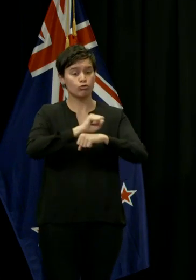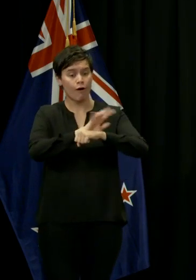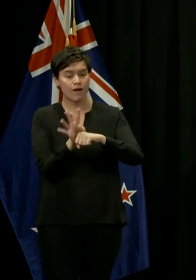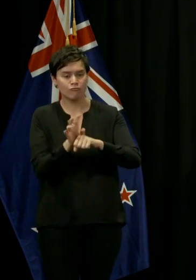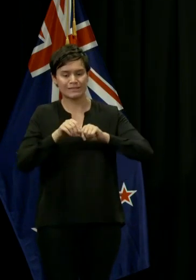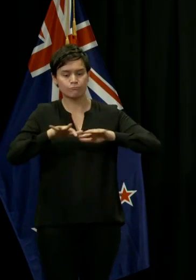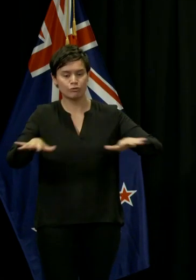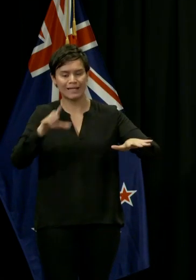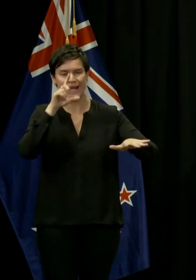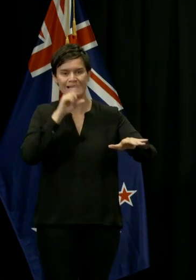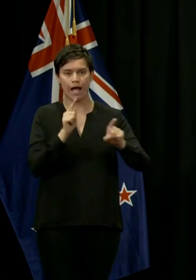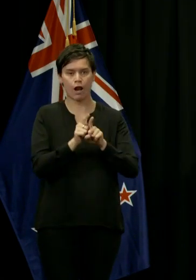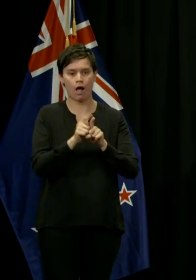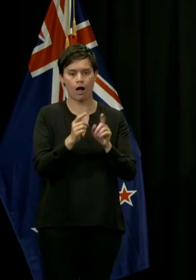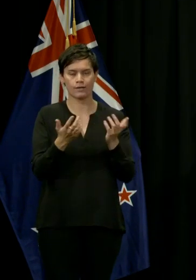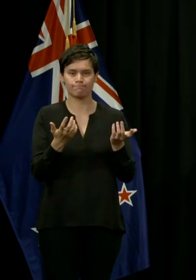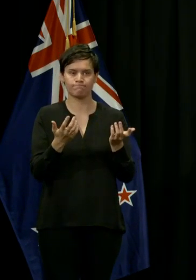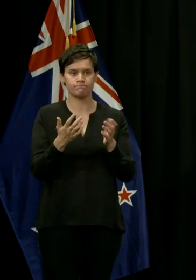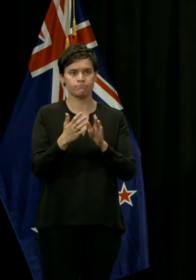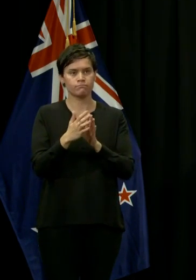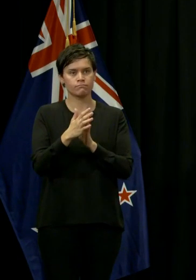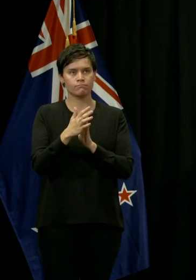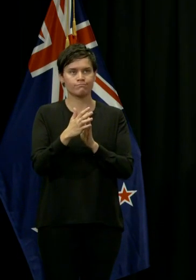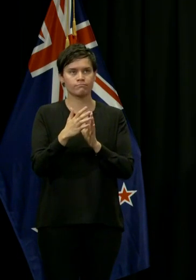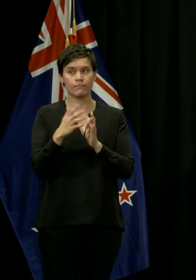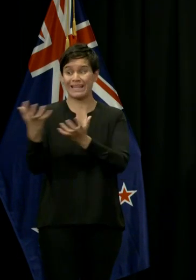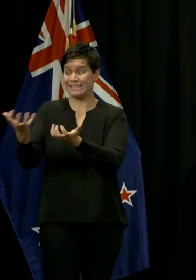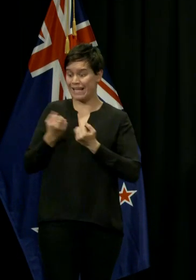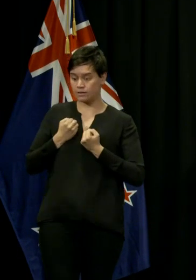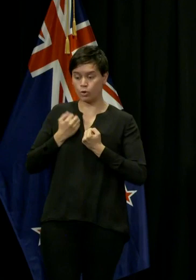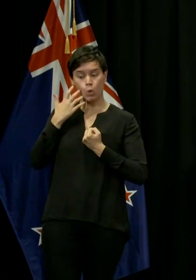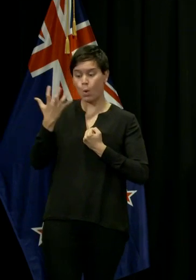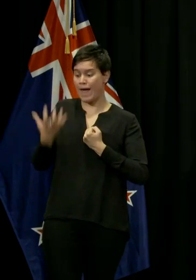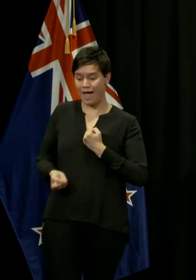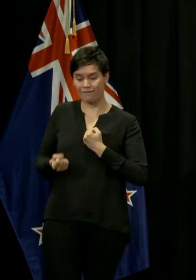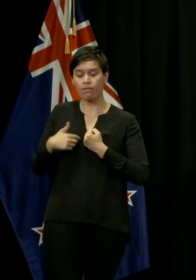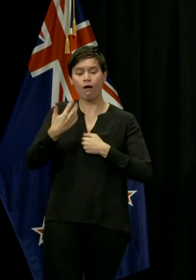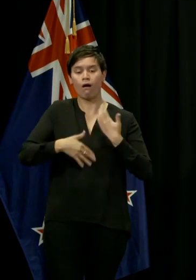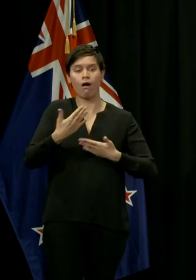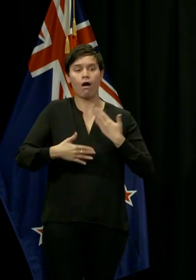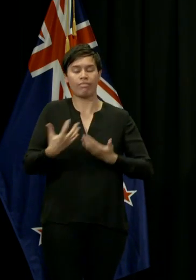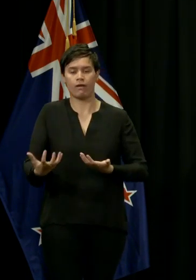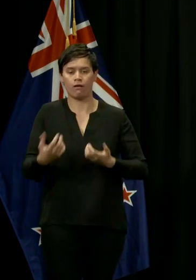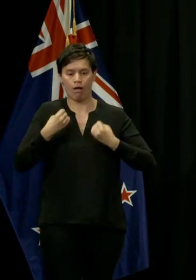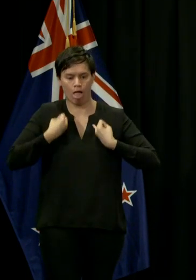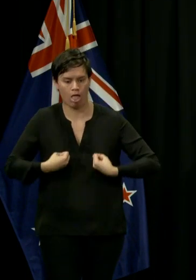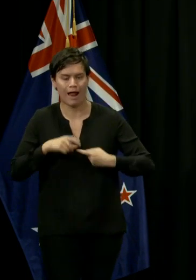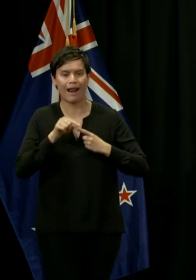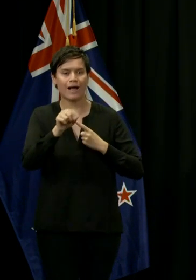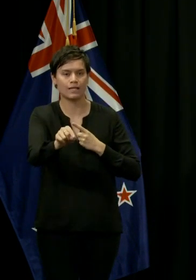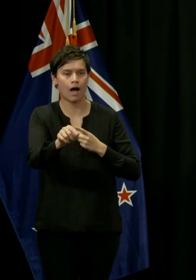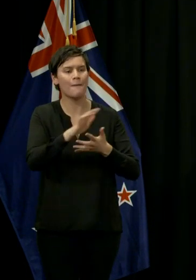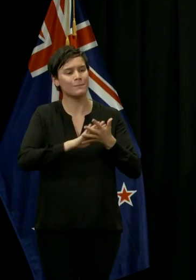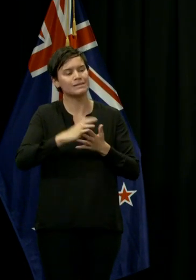will be a period where we will see cases continue to rise. But I ask New Zealanders that while we're in